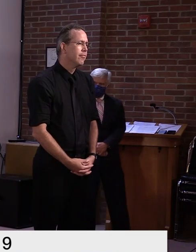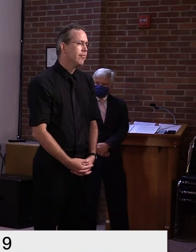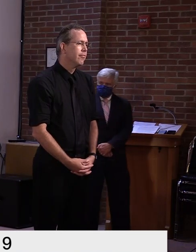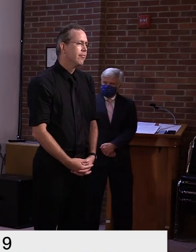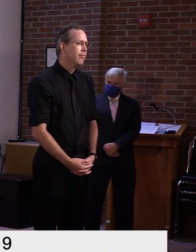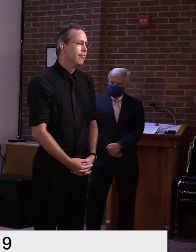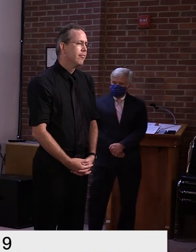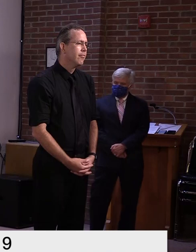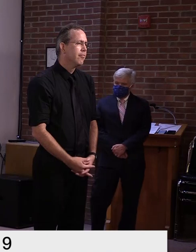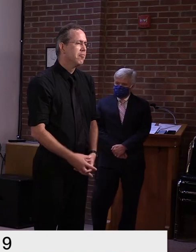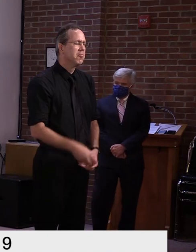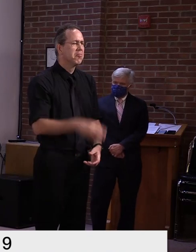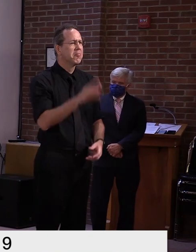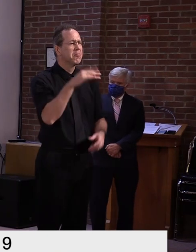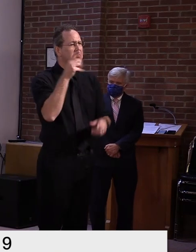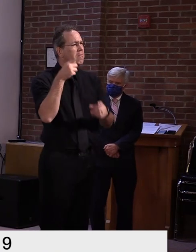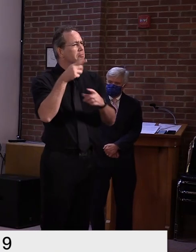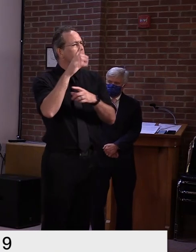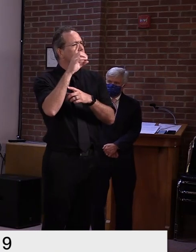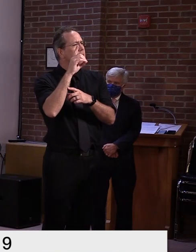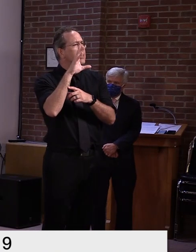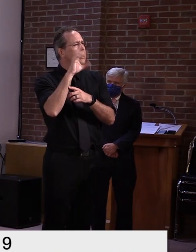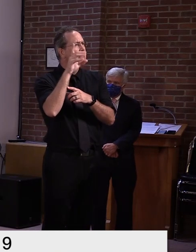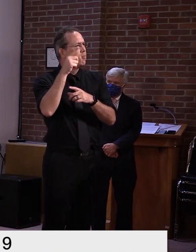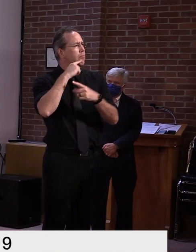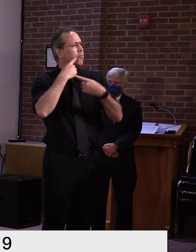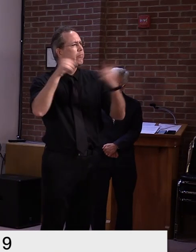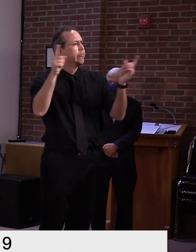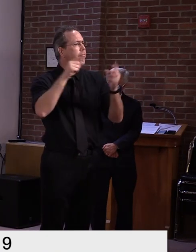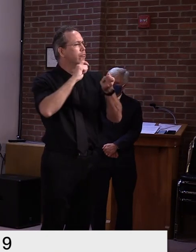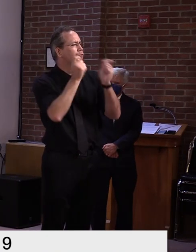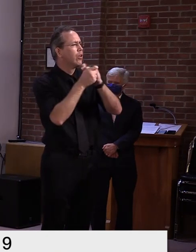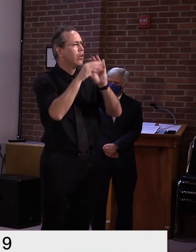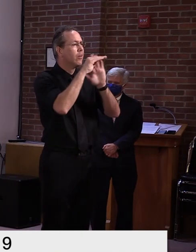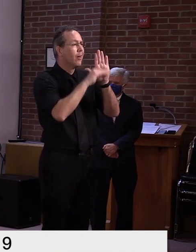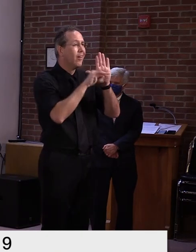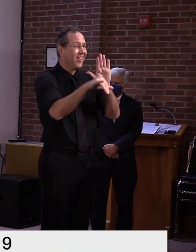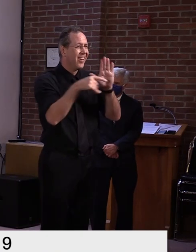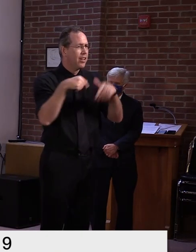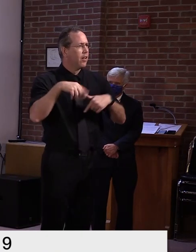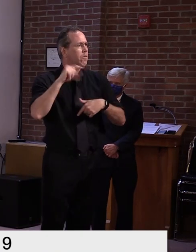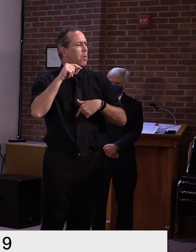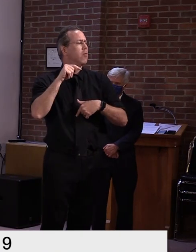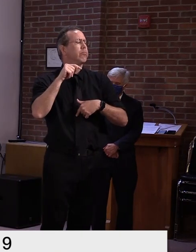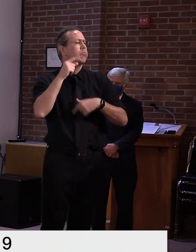question, how good is this year's flu vaccine? Is there any estimate on that yet?